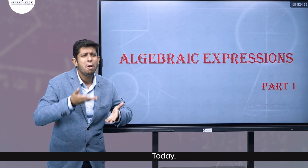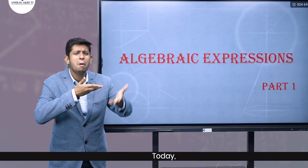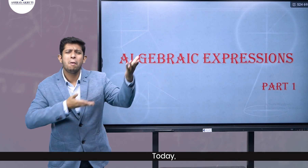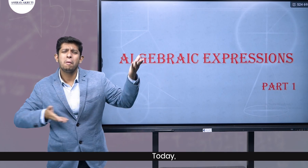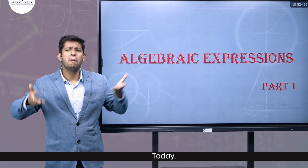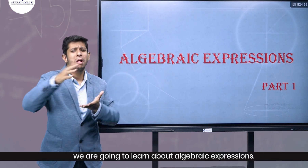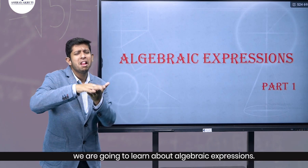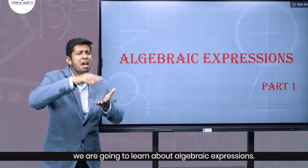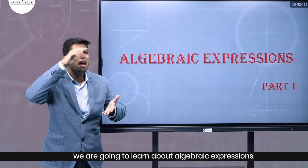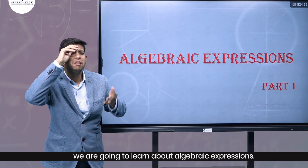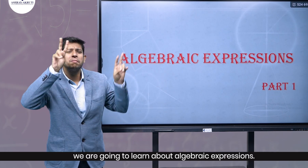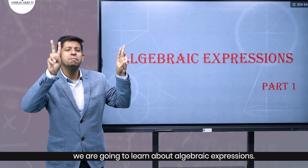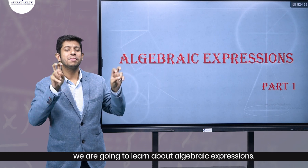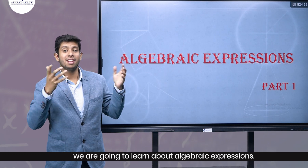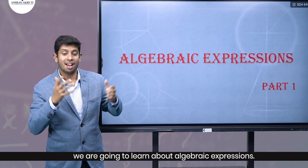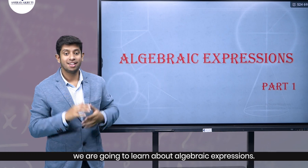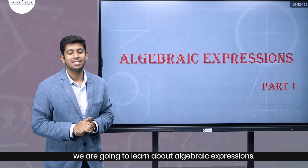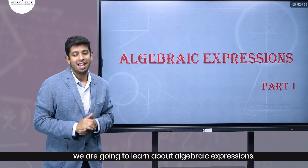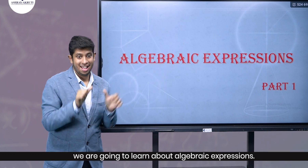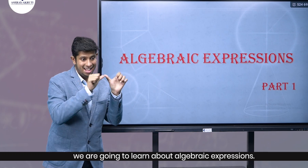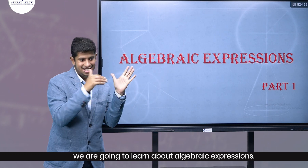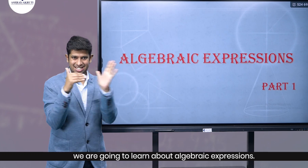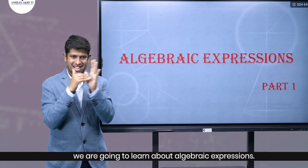Today, we are going to learn about algebraic expressions.